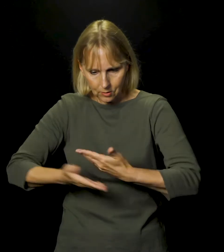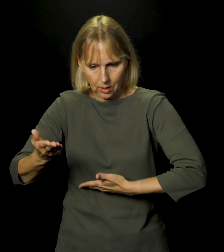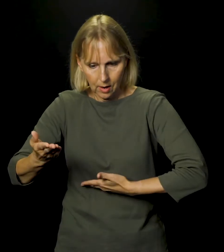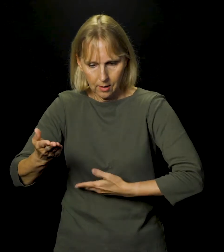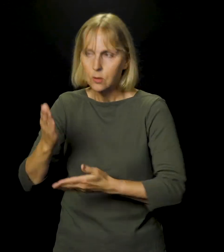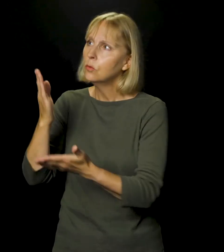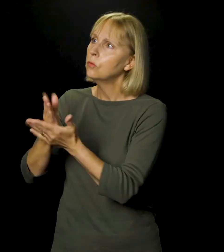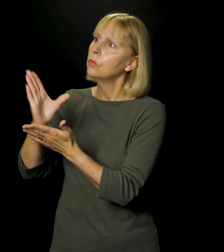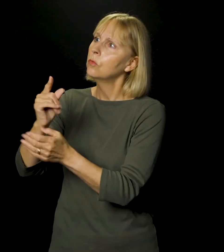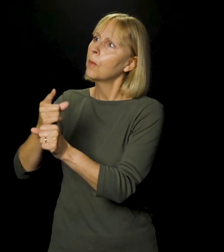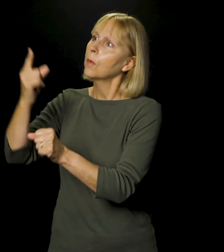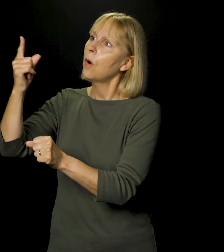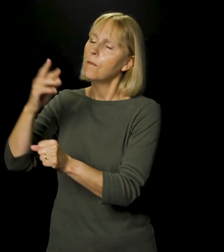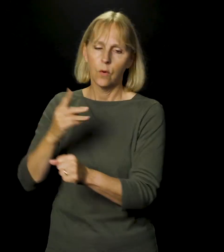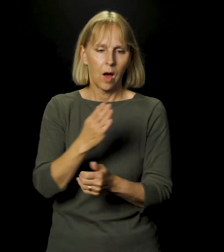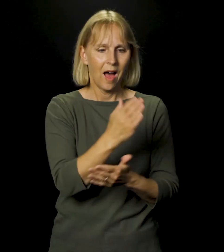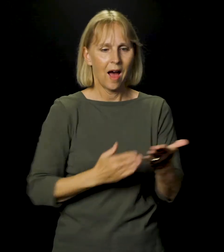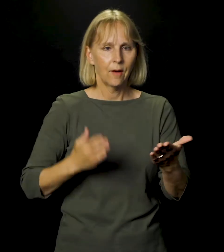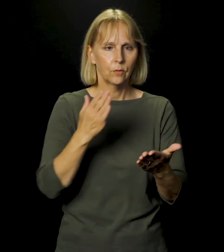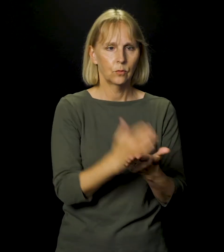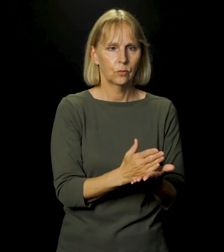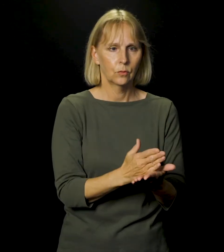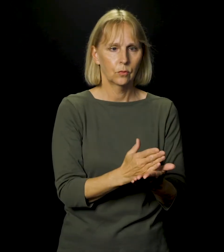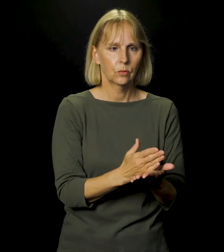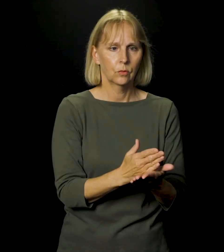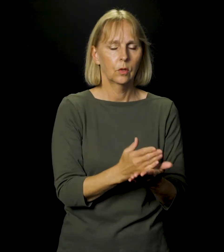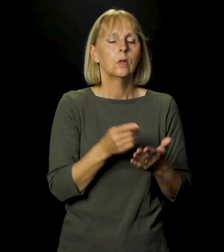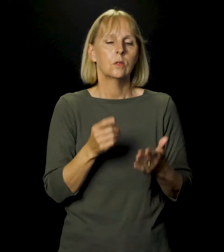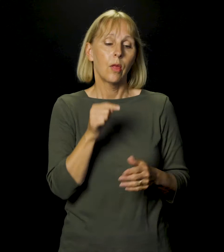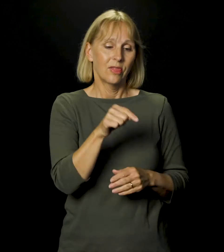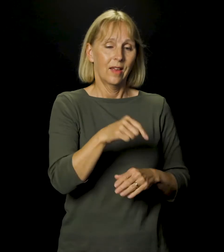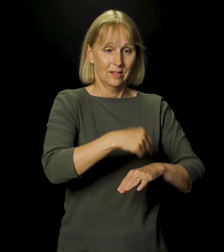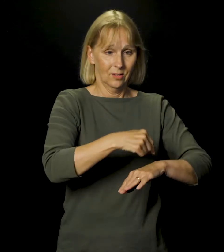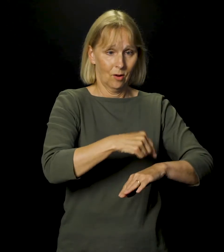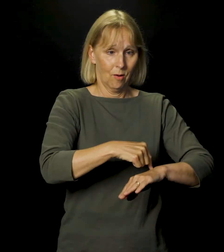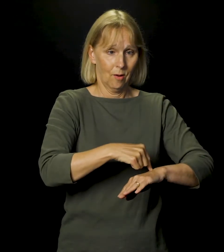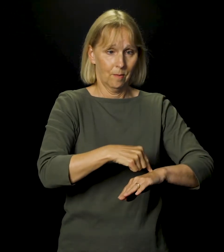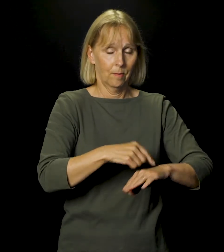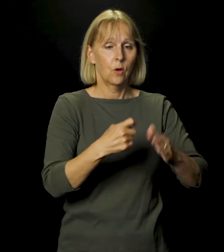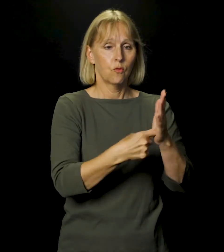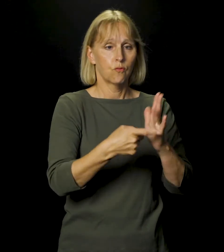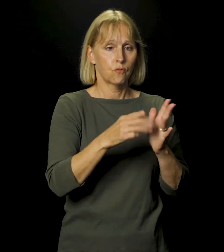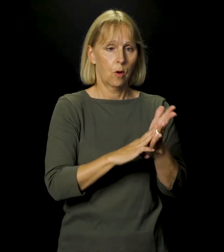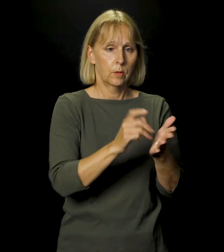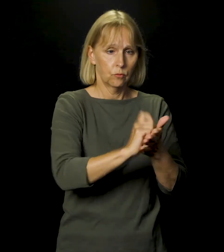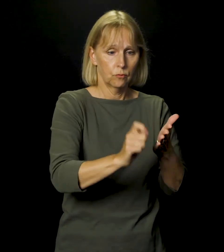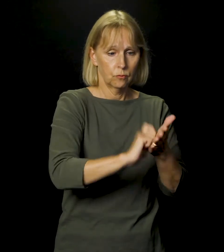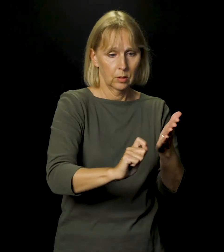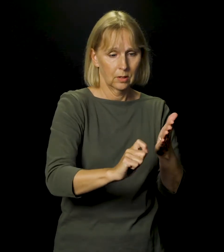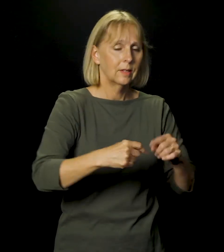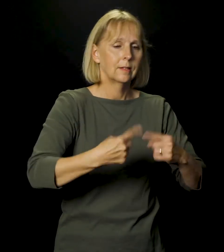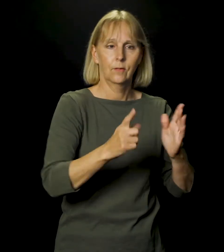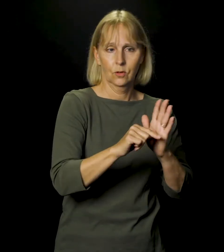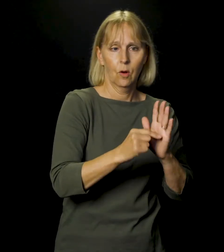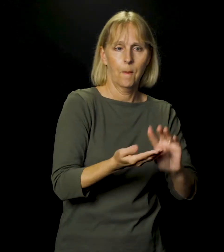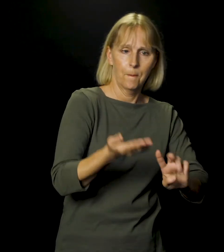lie? Now, the society that those words were written to are really different to ours, but I feel like they could be